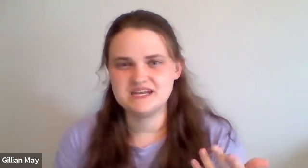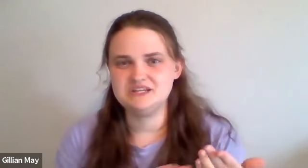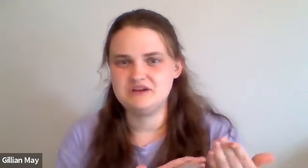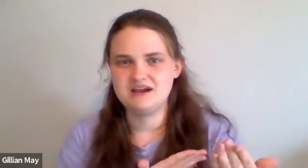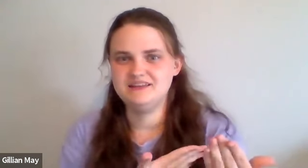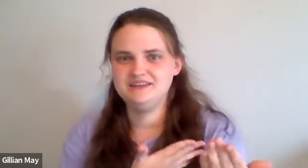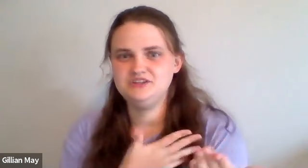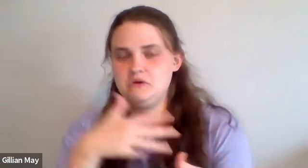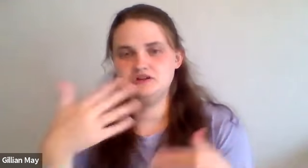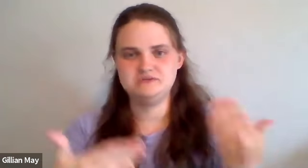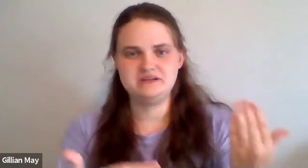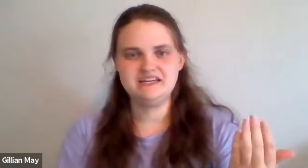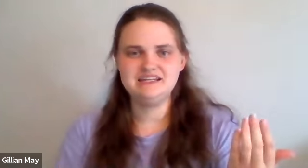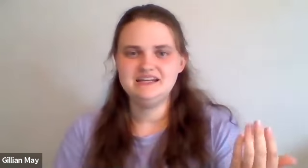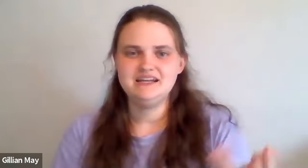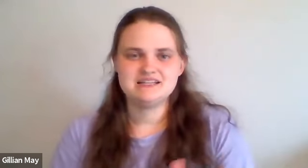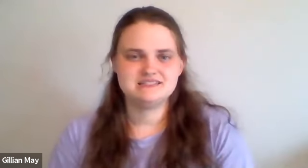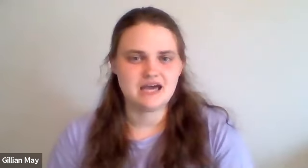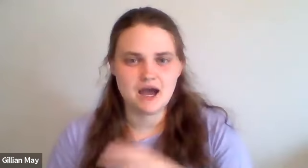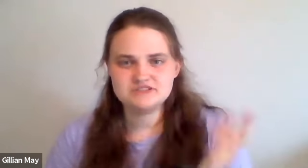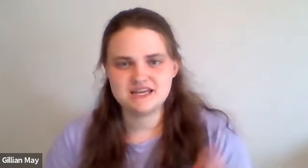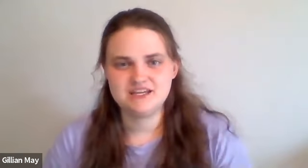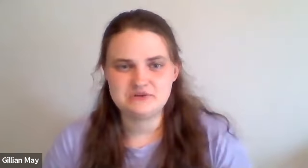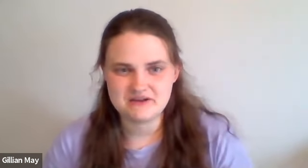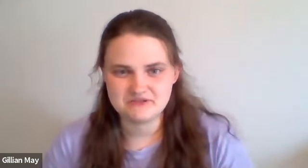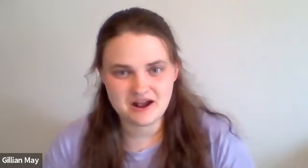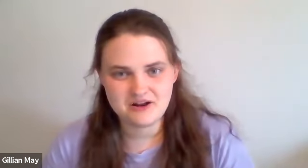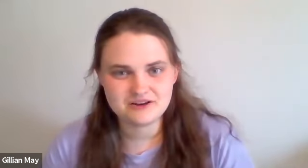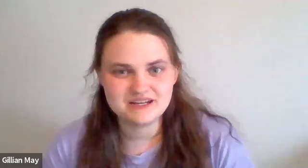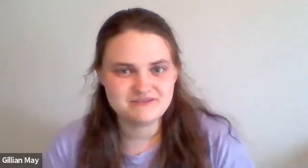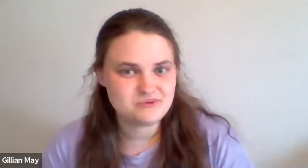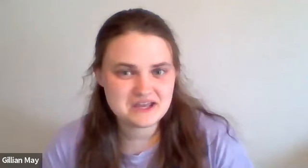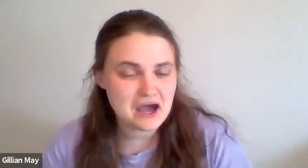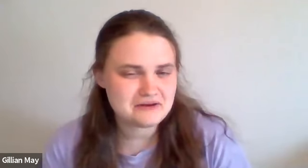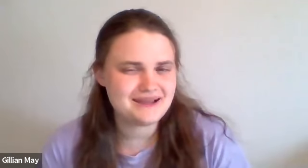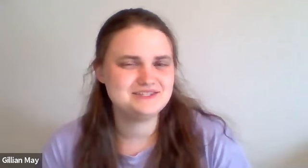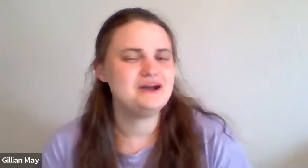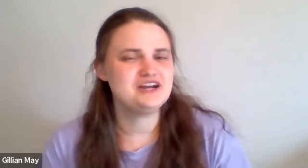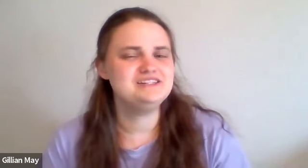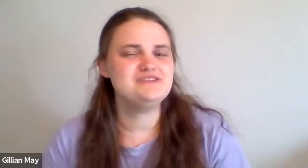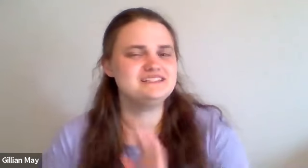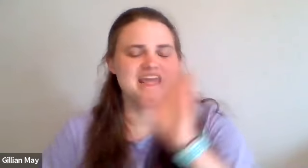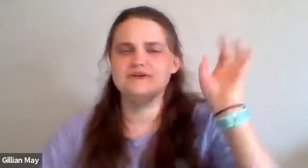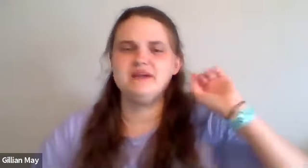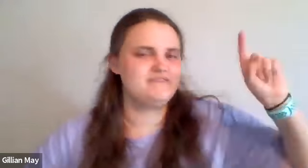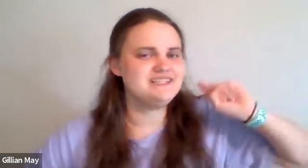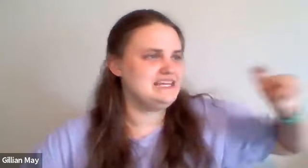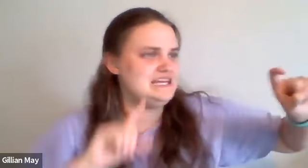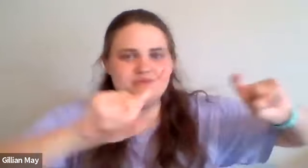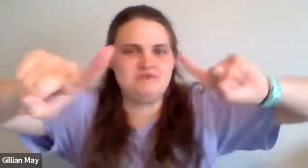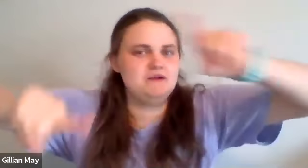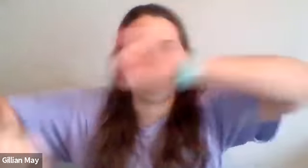saying you are doing it. Because I was that kid who never got called on even when they got it right. So I try to do that. If I see anybody right, I'm like,